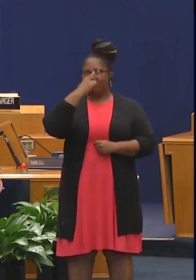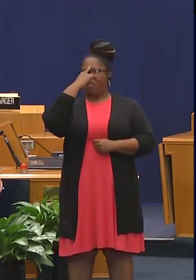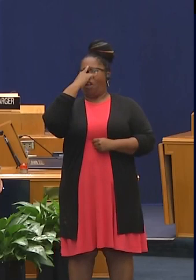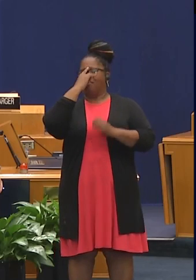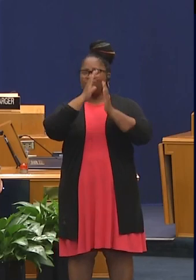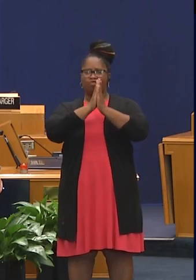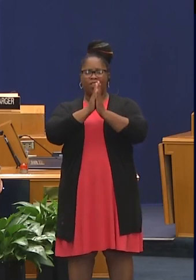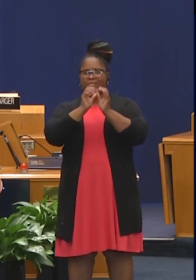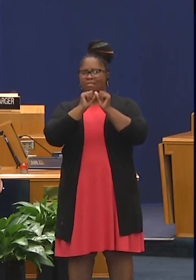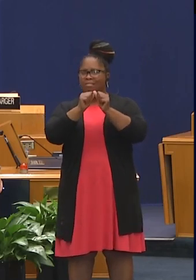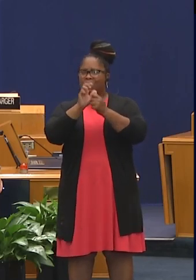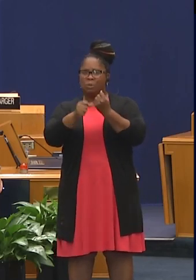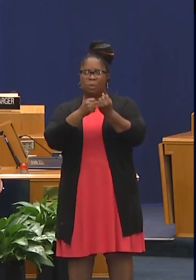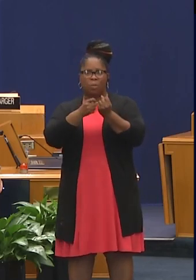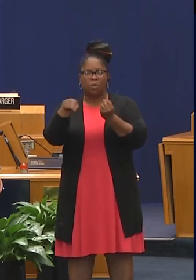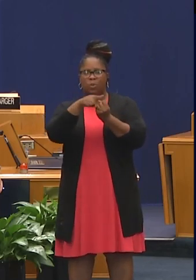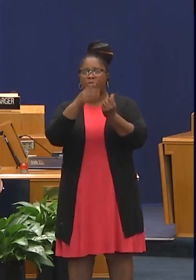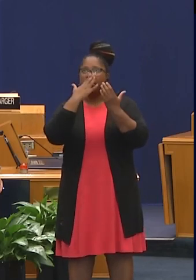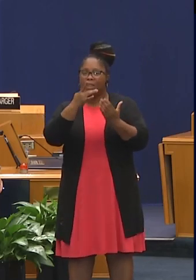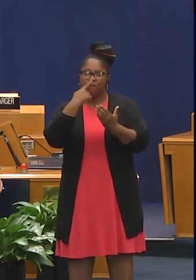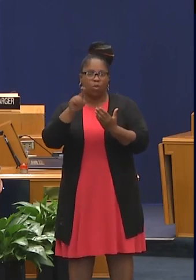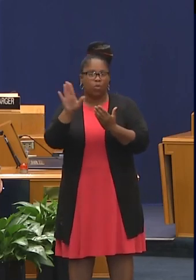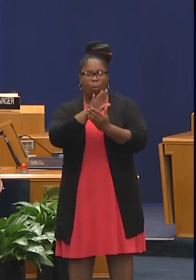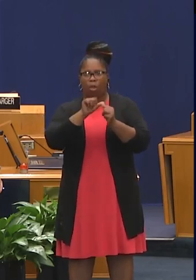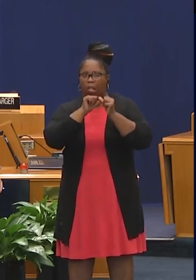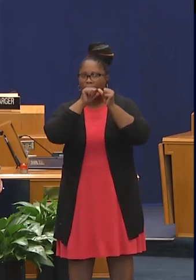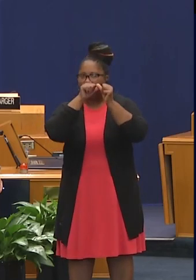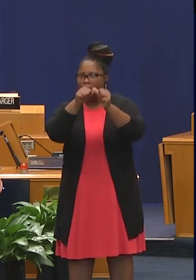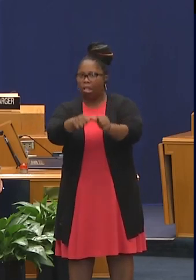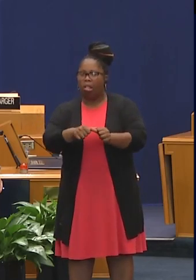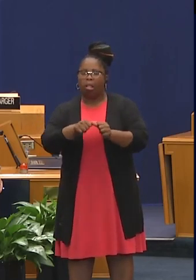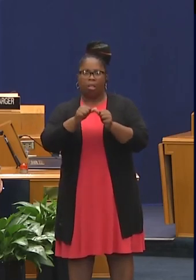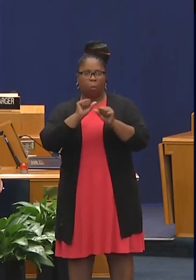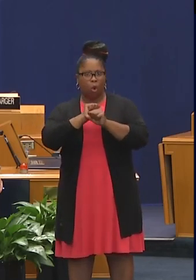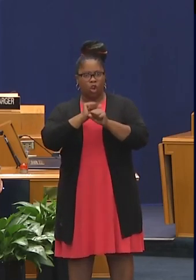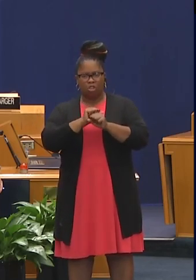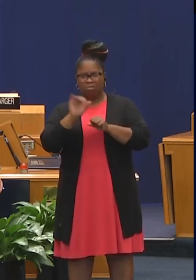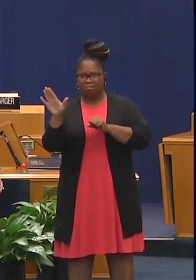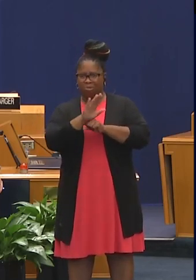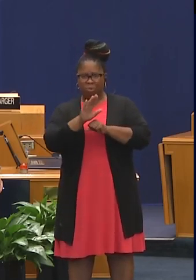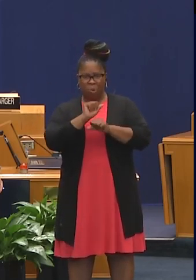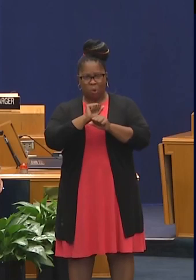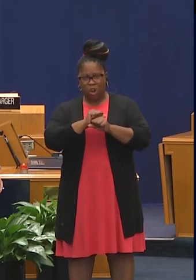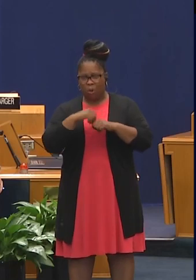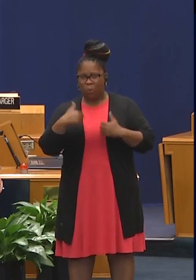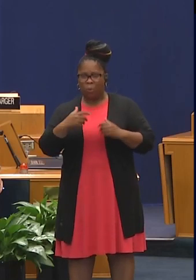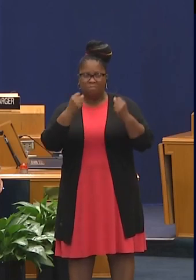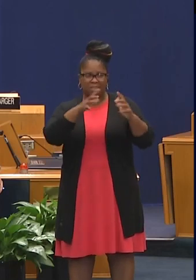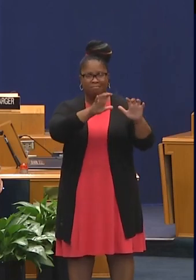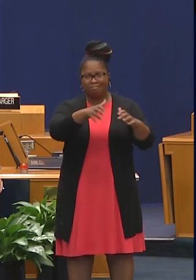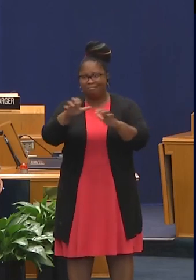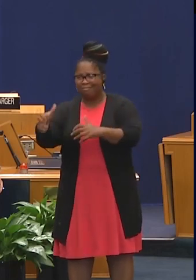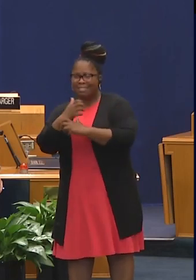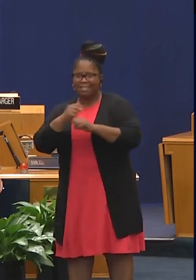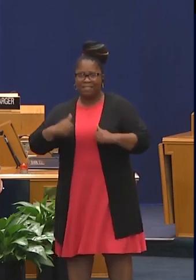for the ongoing work that you're doing. It takes the teams of individuals that are out there to save the lives, and we're grateful for all you're